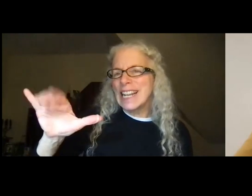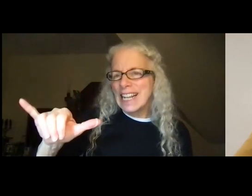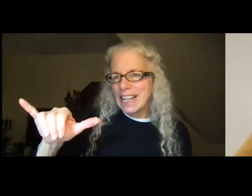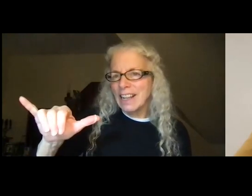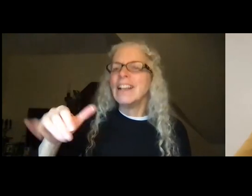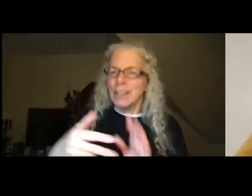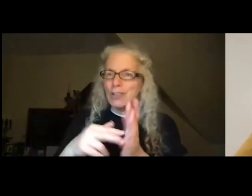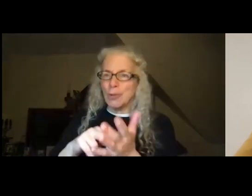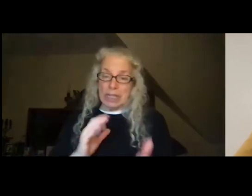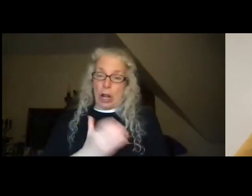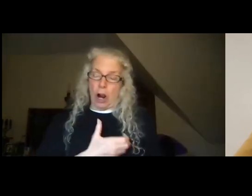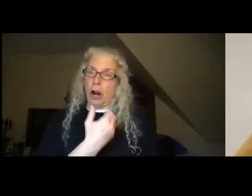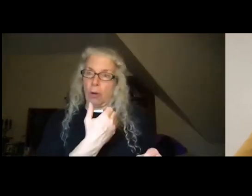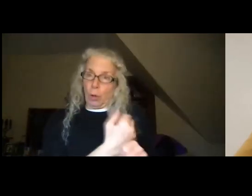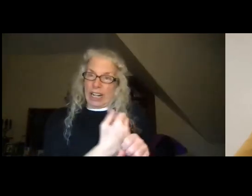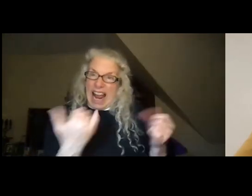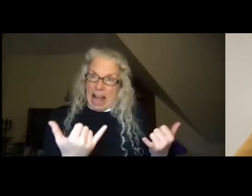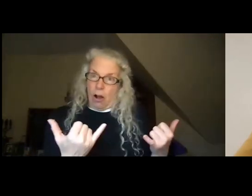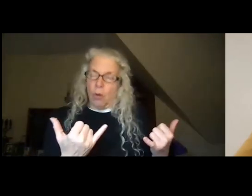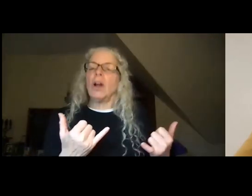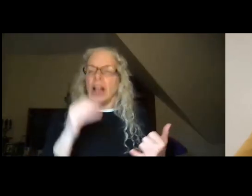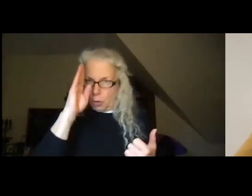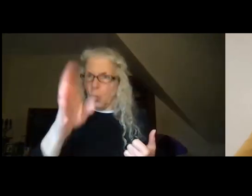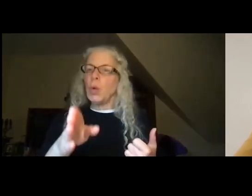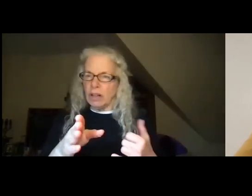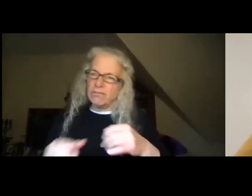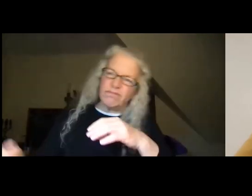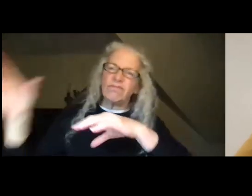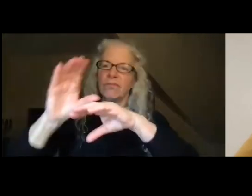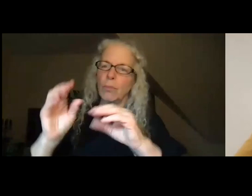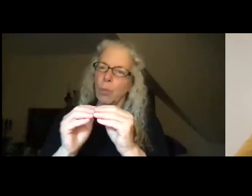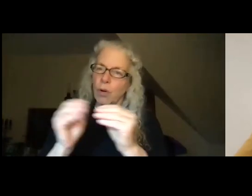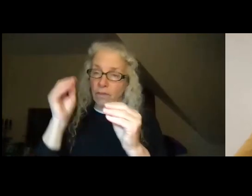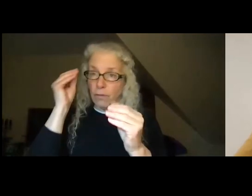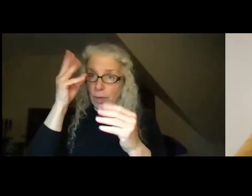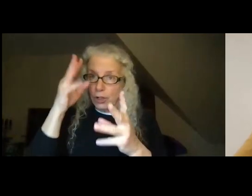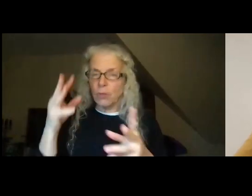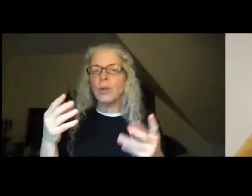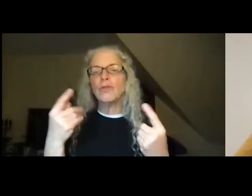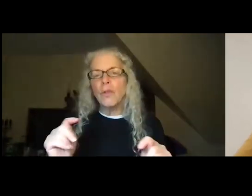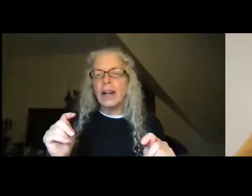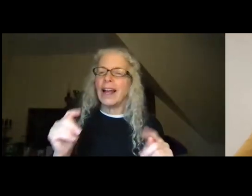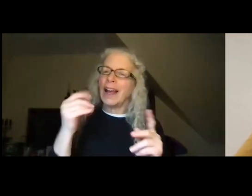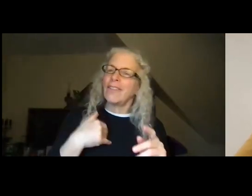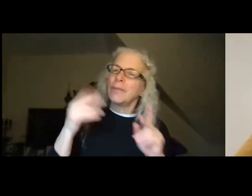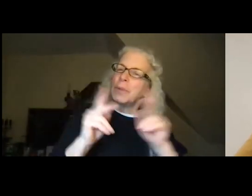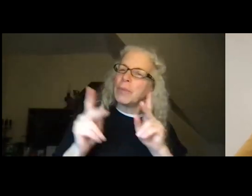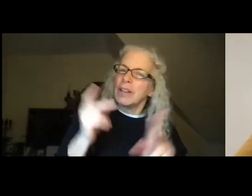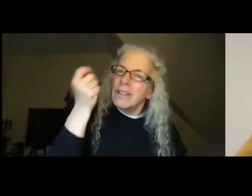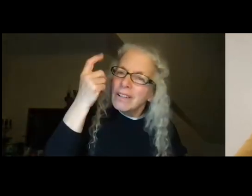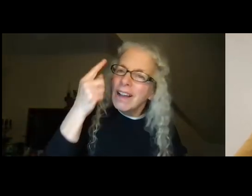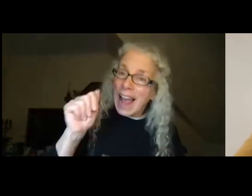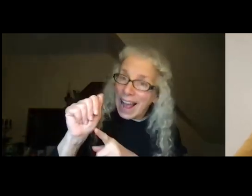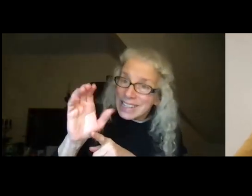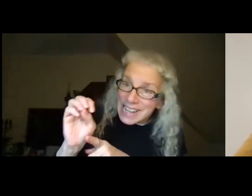current grant has been doing. And we're looking at building capacity, increasing access, and